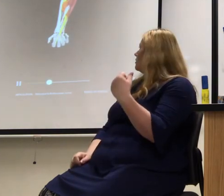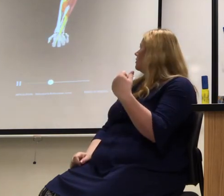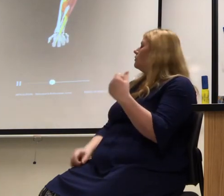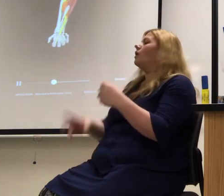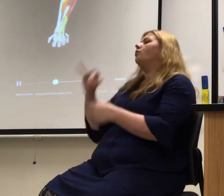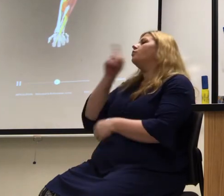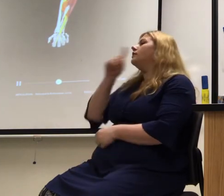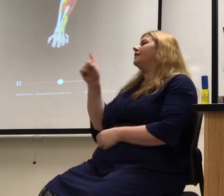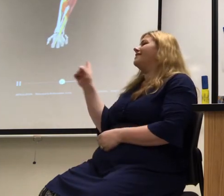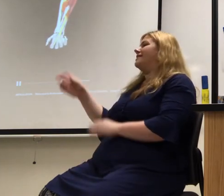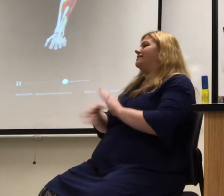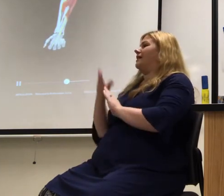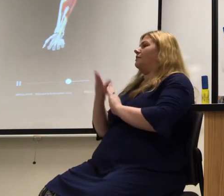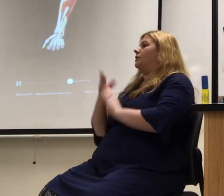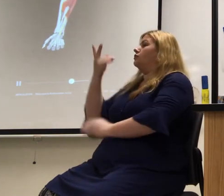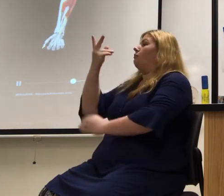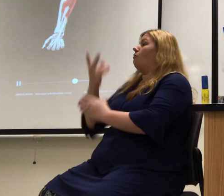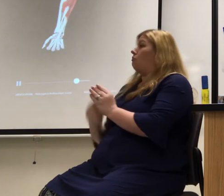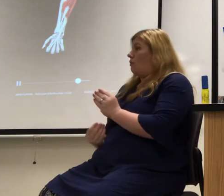wrist.